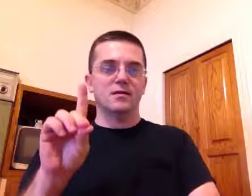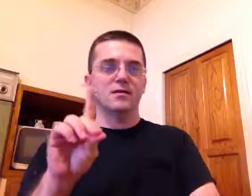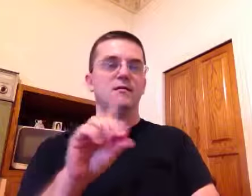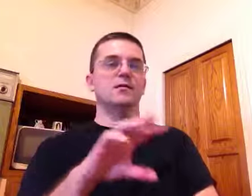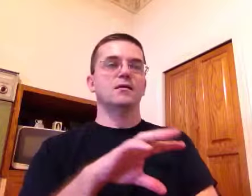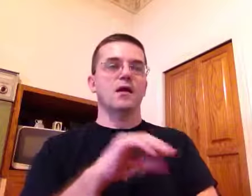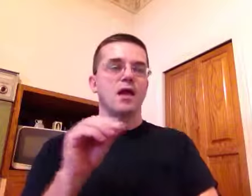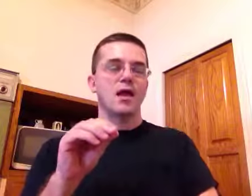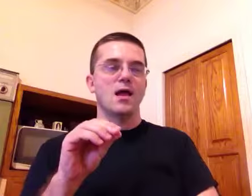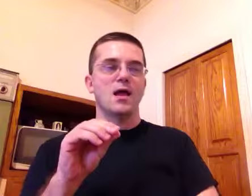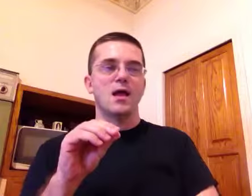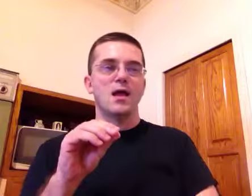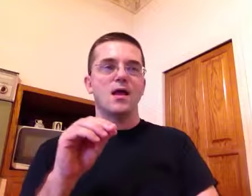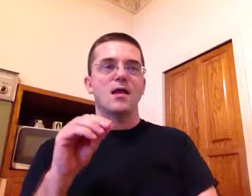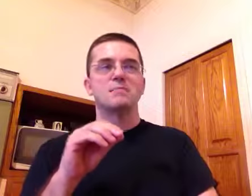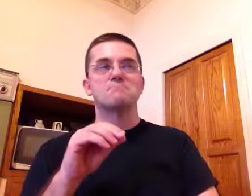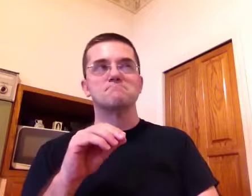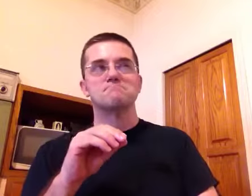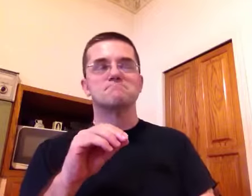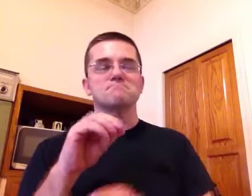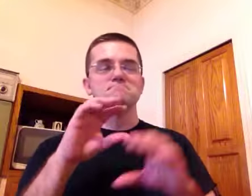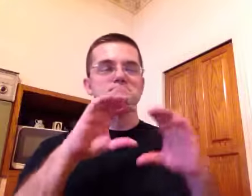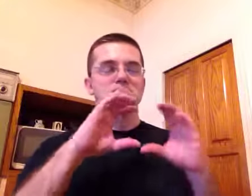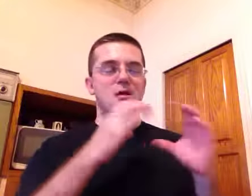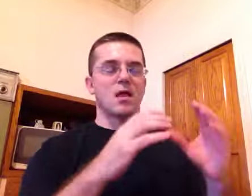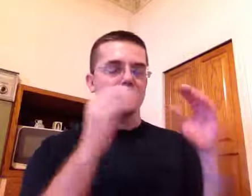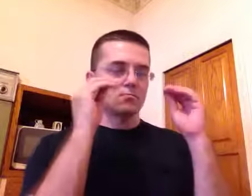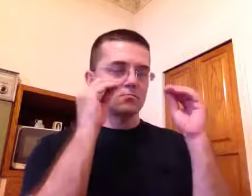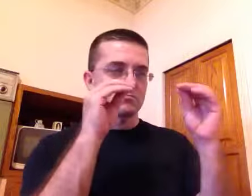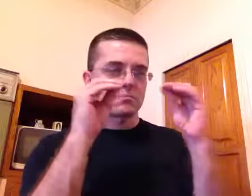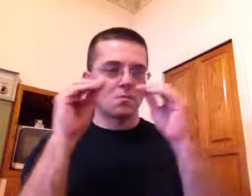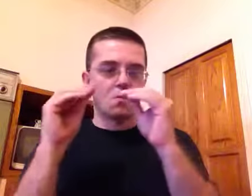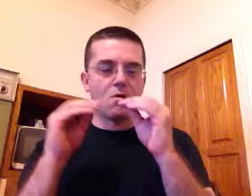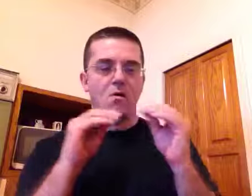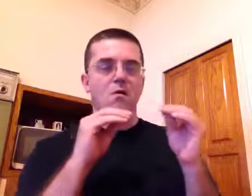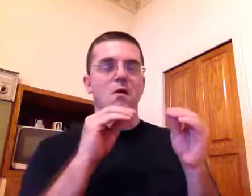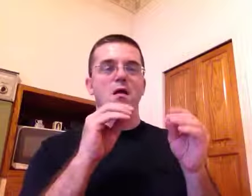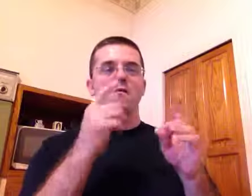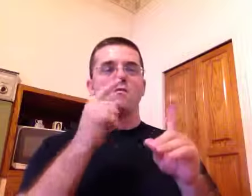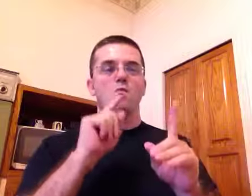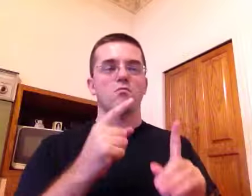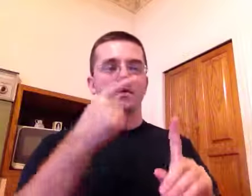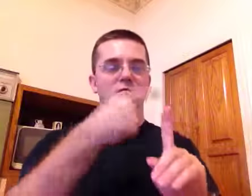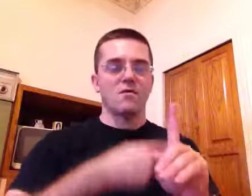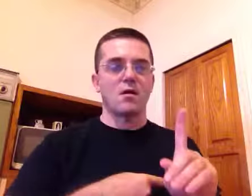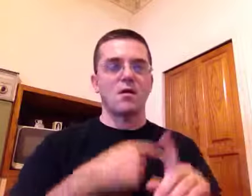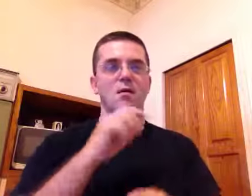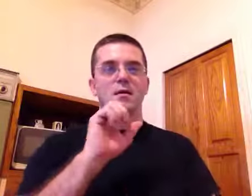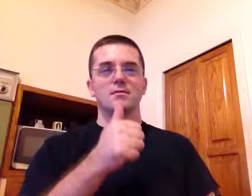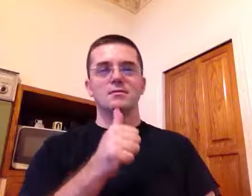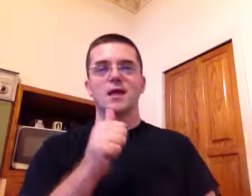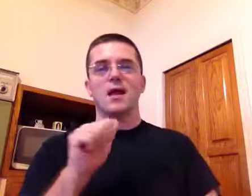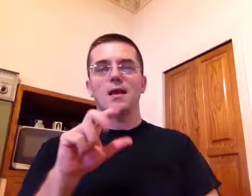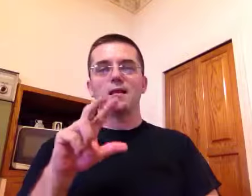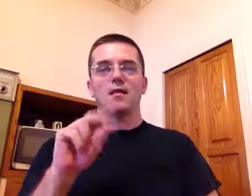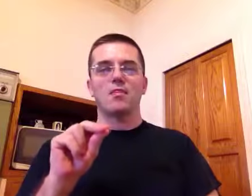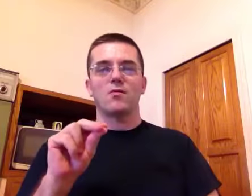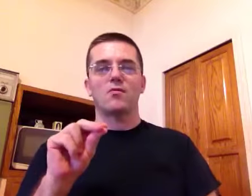And consequently, the class is taught in a given month anywhere in 10 to 30,000 churches